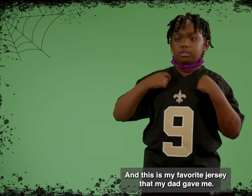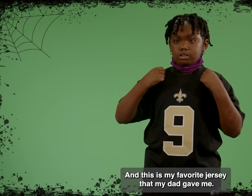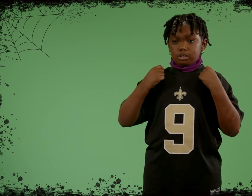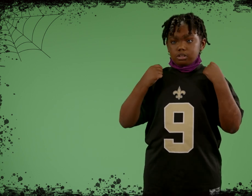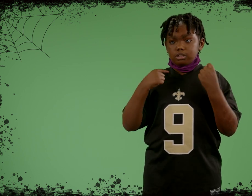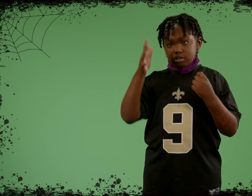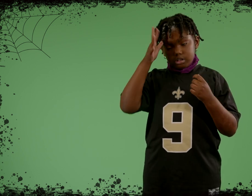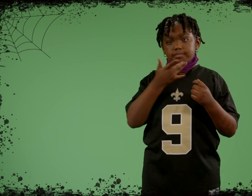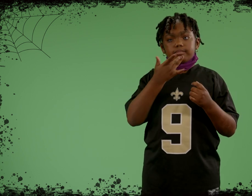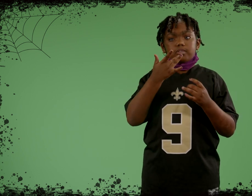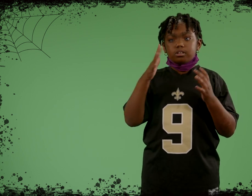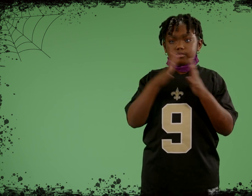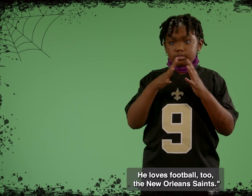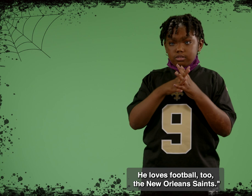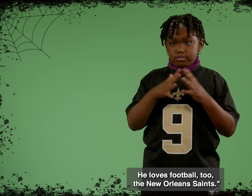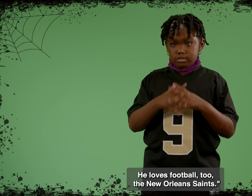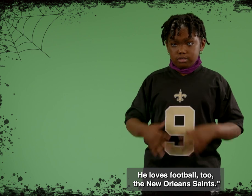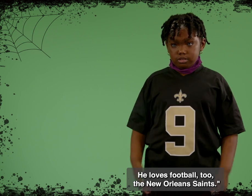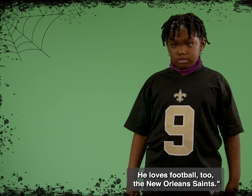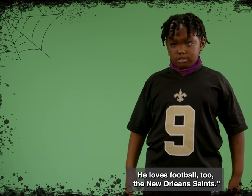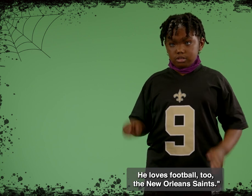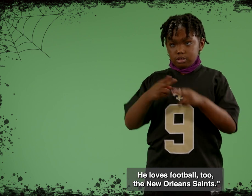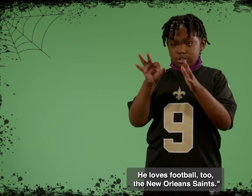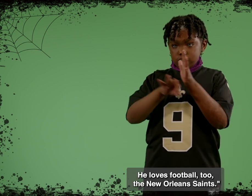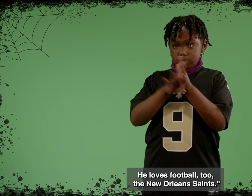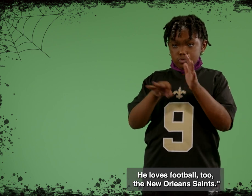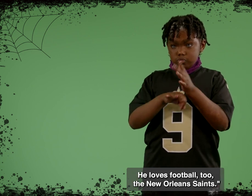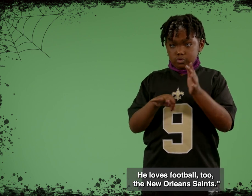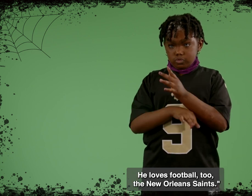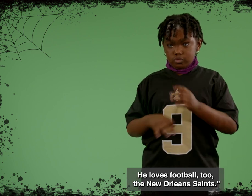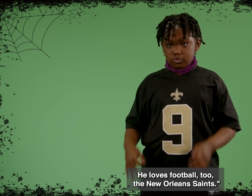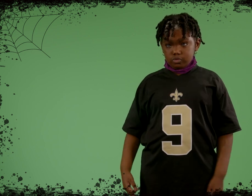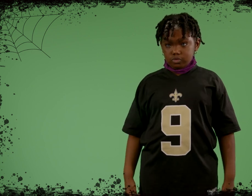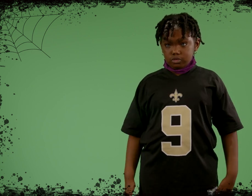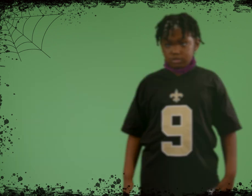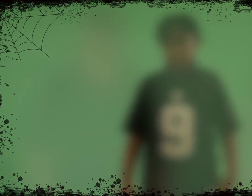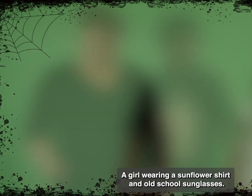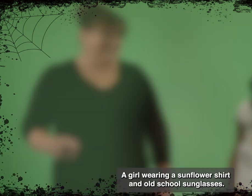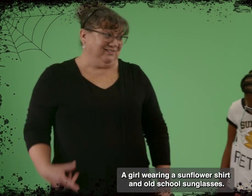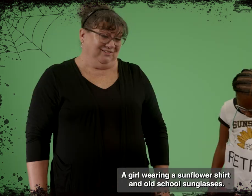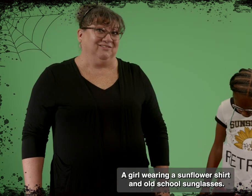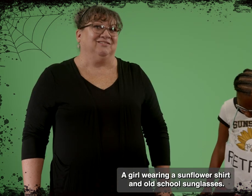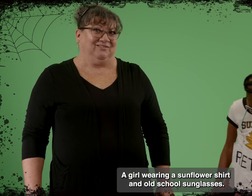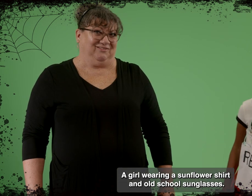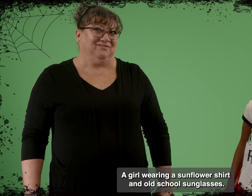me. He loves football too, the New Orleans Saints. A girl wearing a sunflower